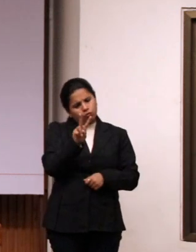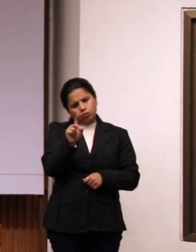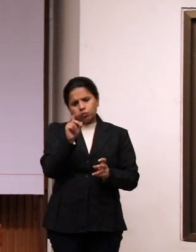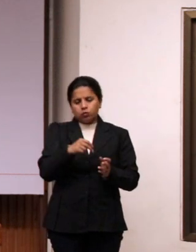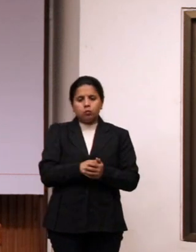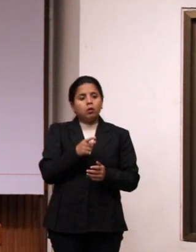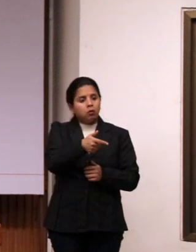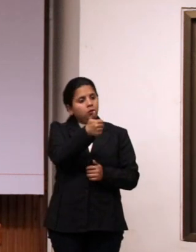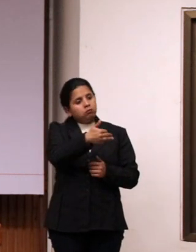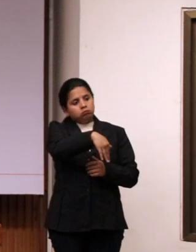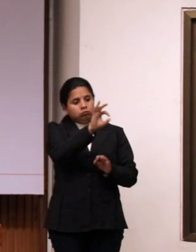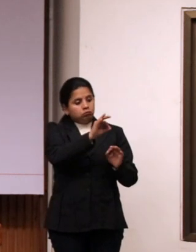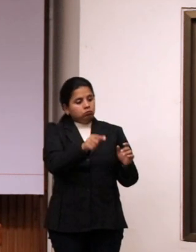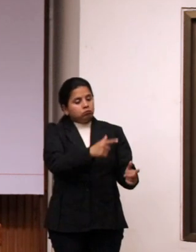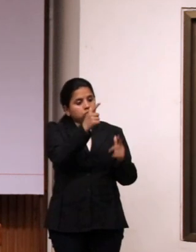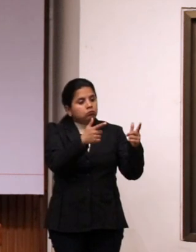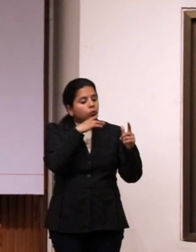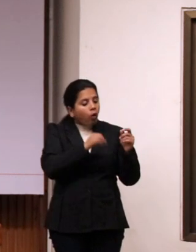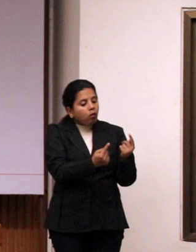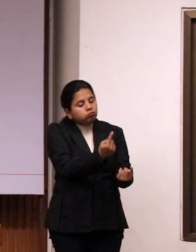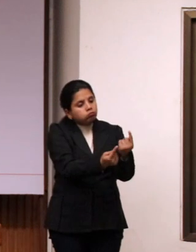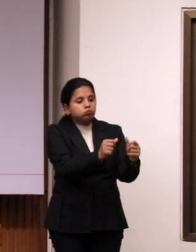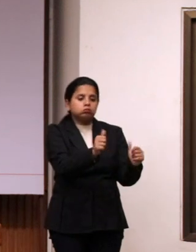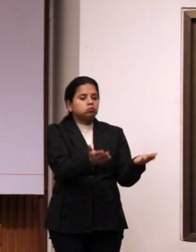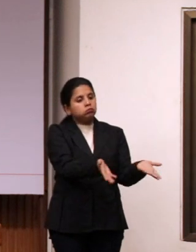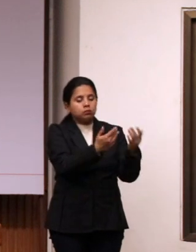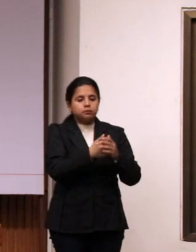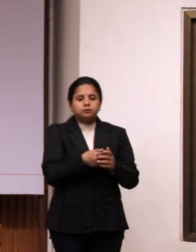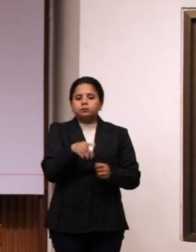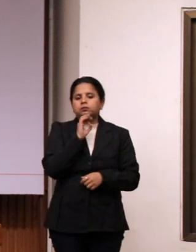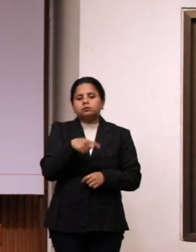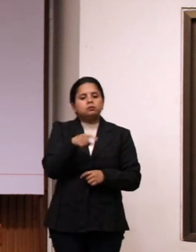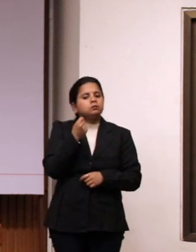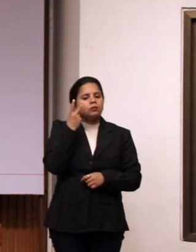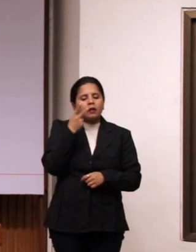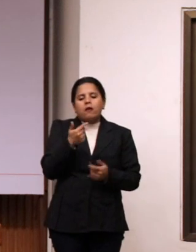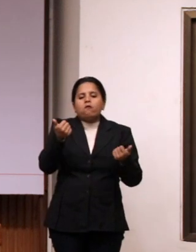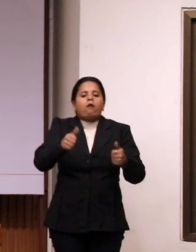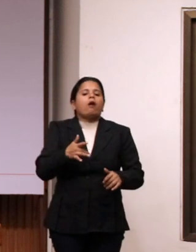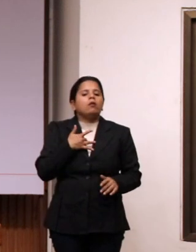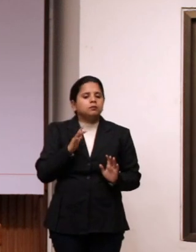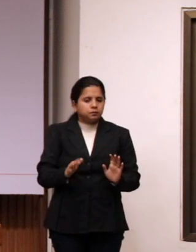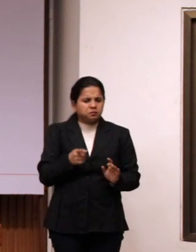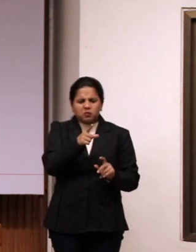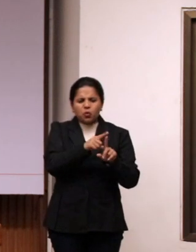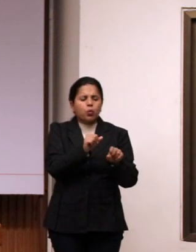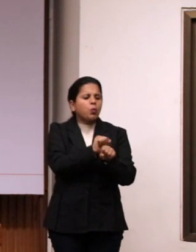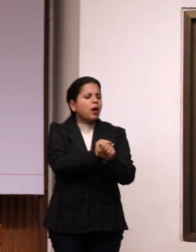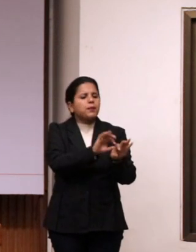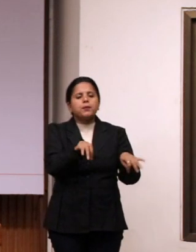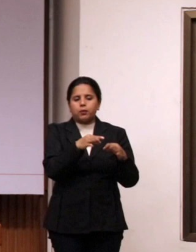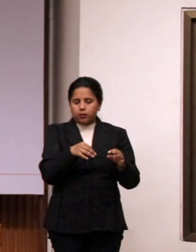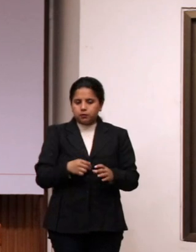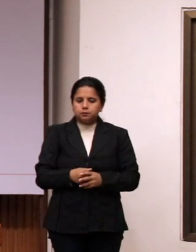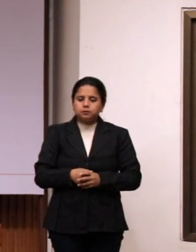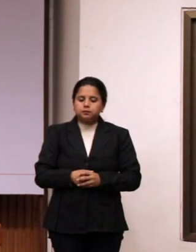but you create a good shrubland, good grassland, then this compulsory afforestation will be considered as a failed, like you haven't done any work.